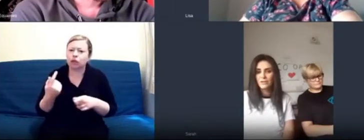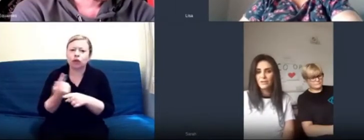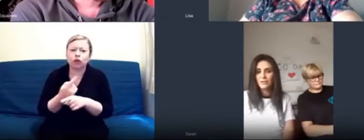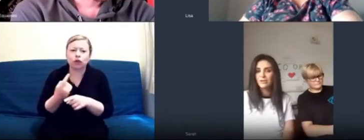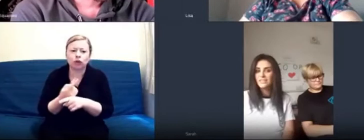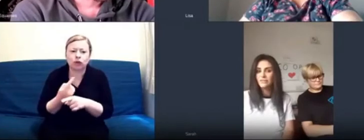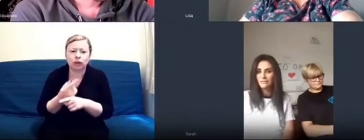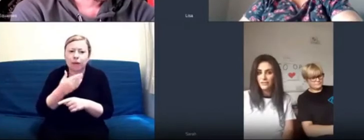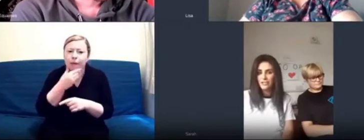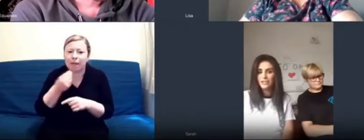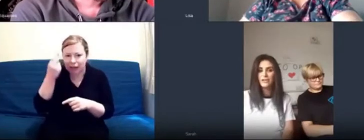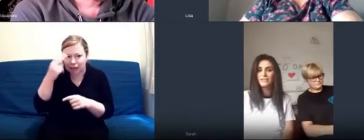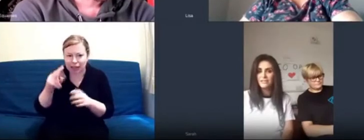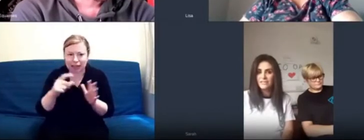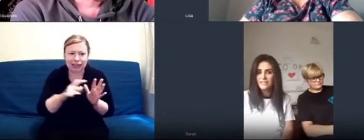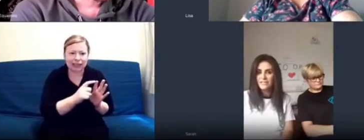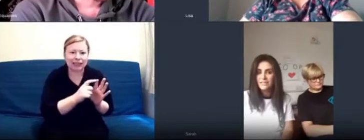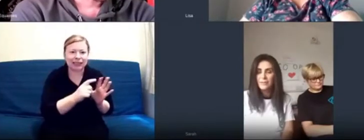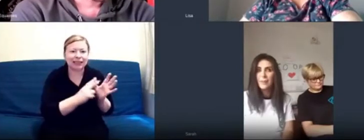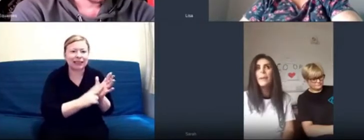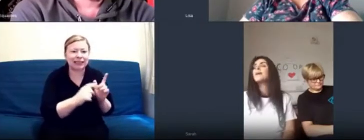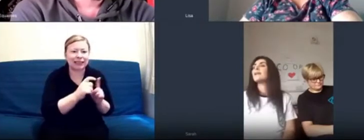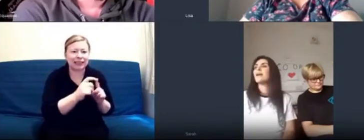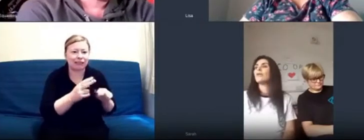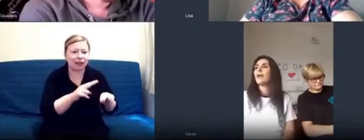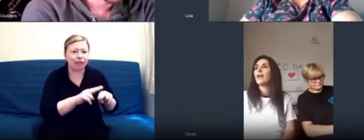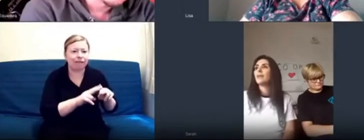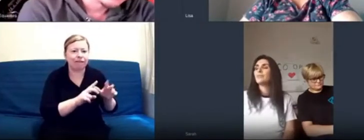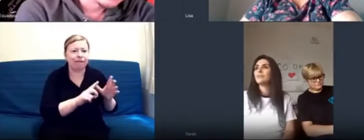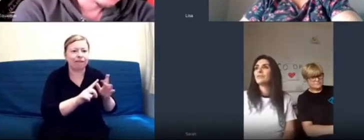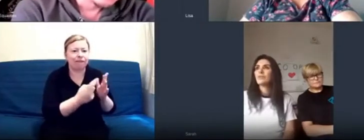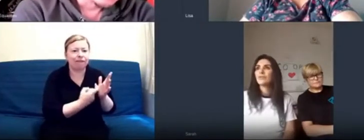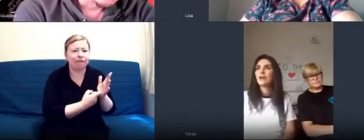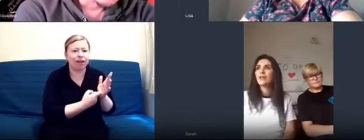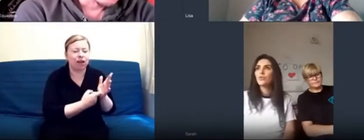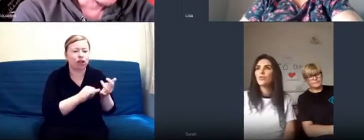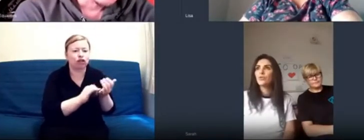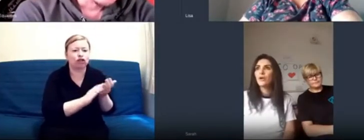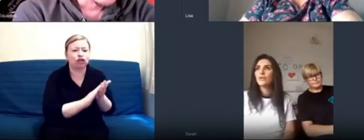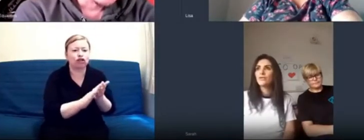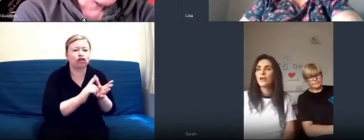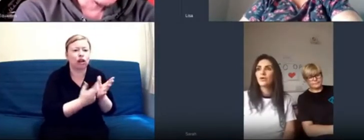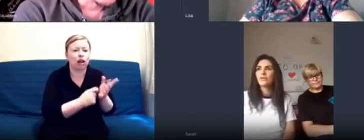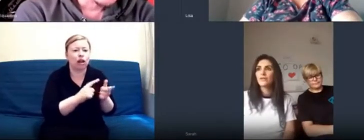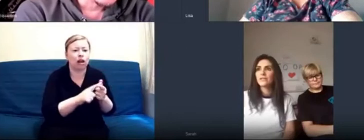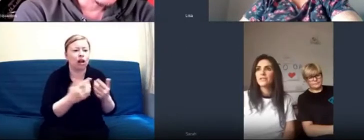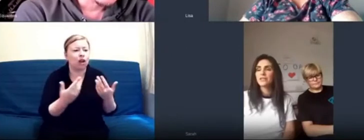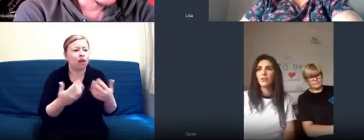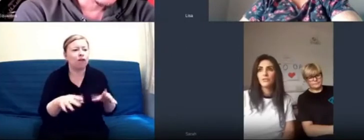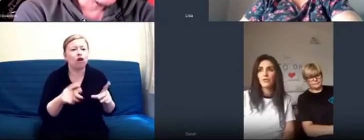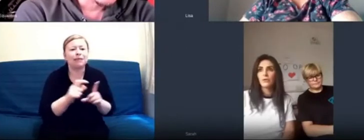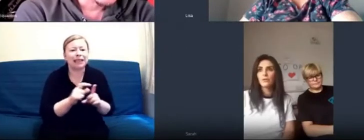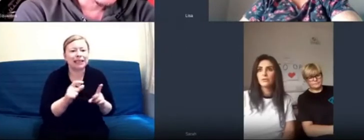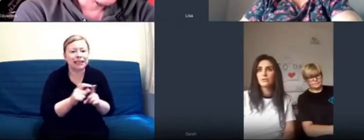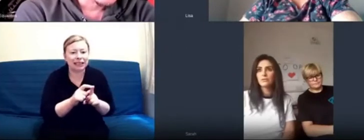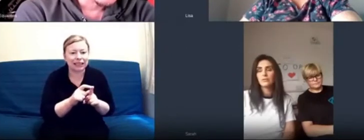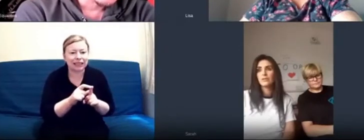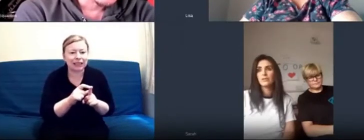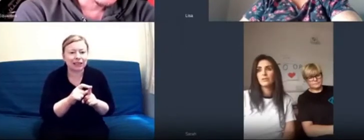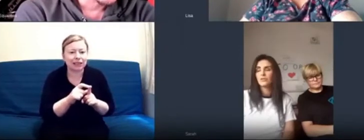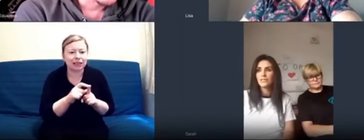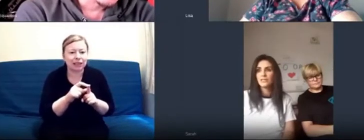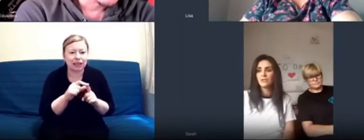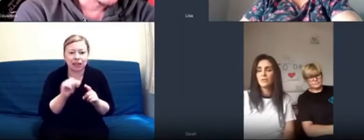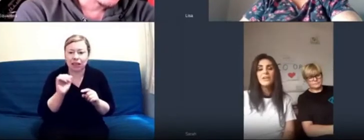with a gentleman called David from Fairshare in Dundee. Now, it was unknown for a non-funded, non-formal